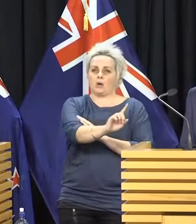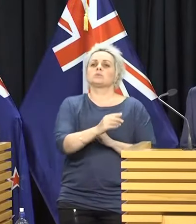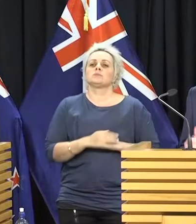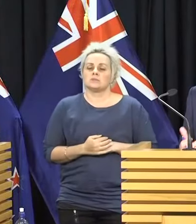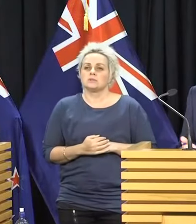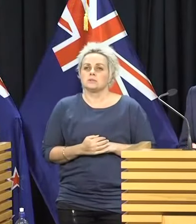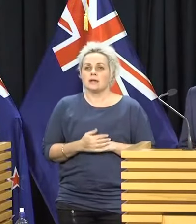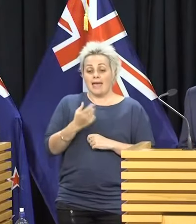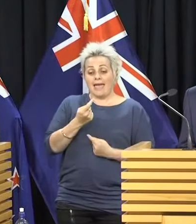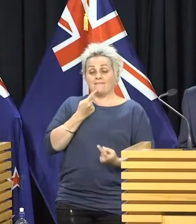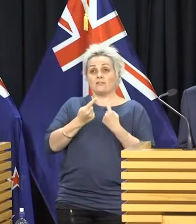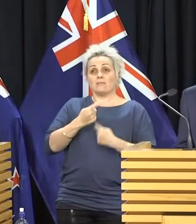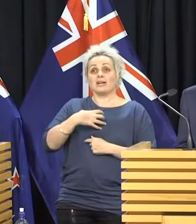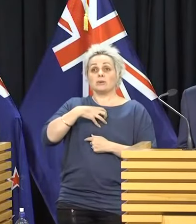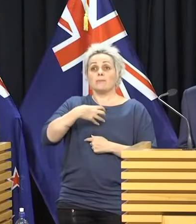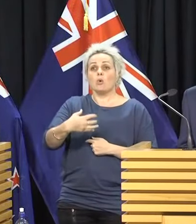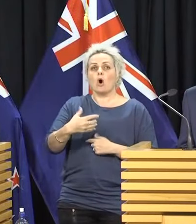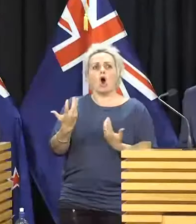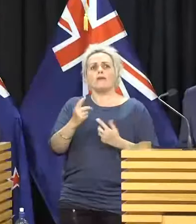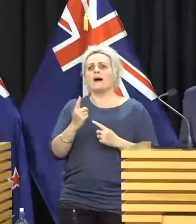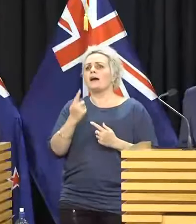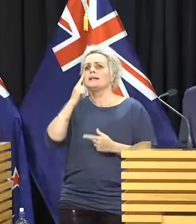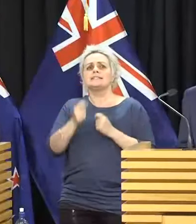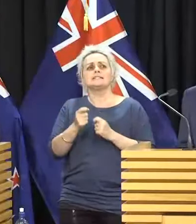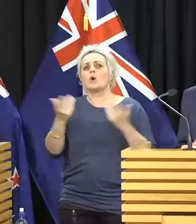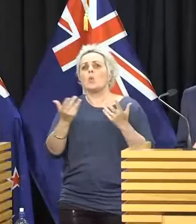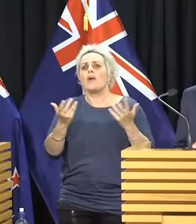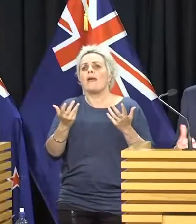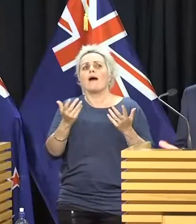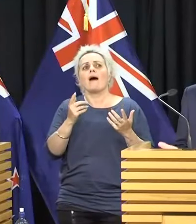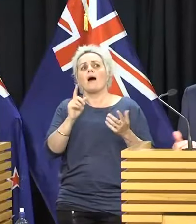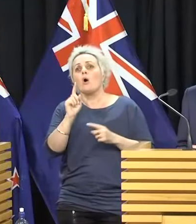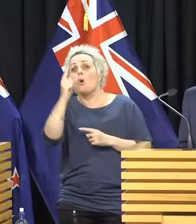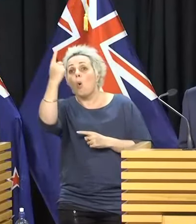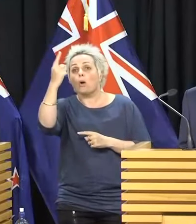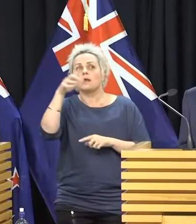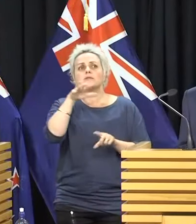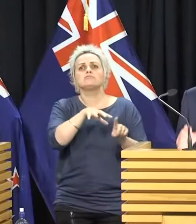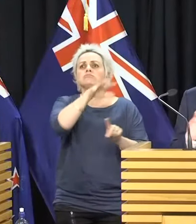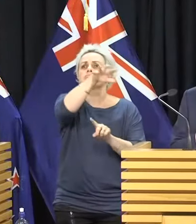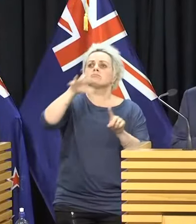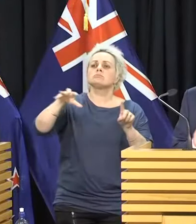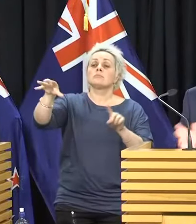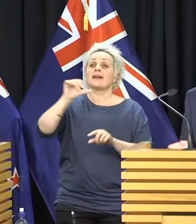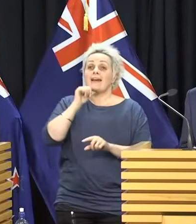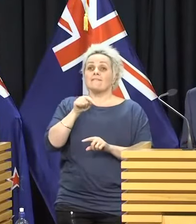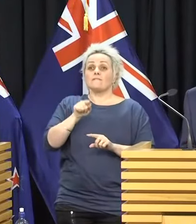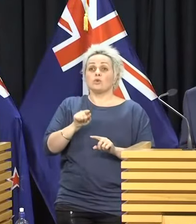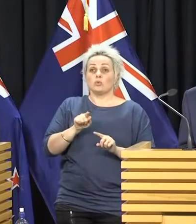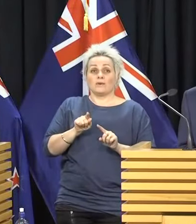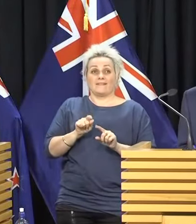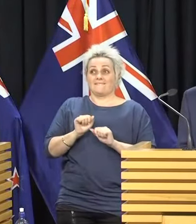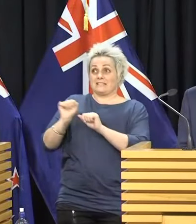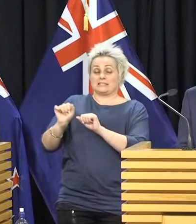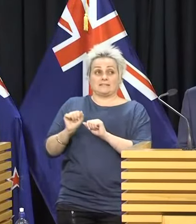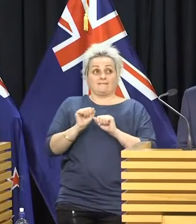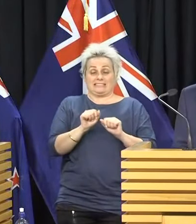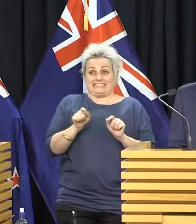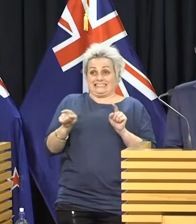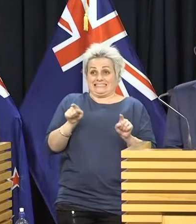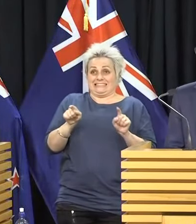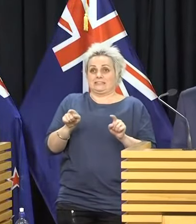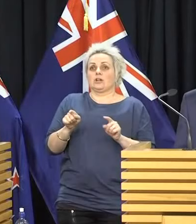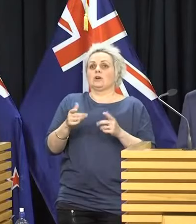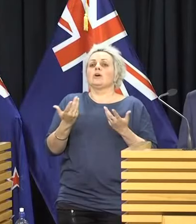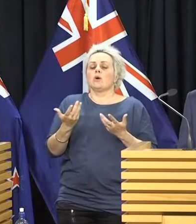on where people can get tested in central Auckland or anywhere in Auckland if they have visited either of those two venues on the